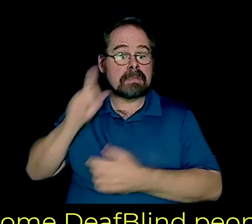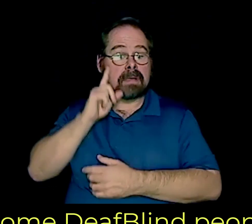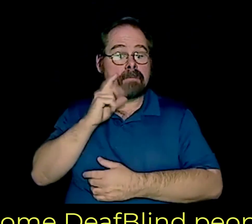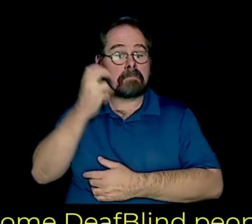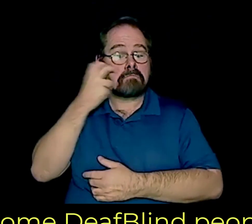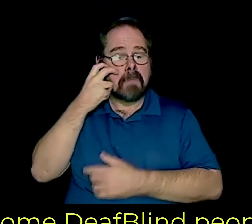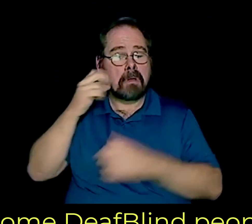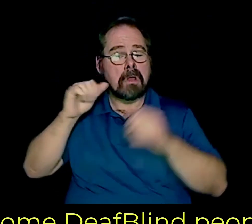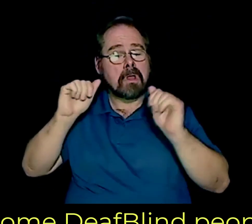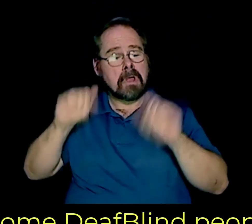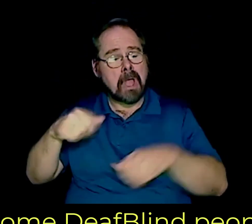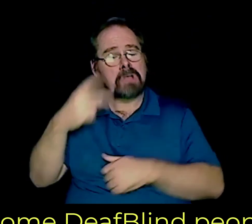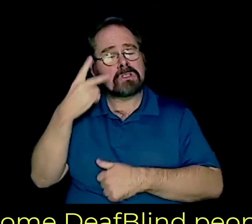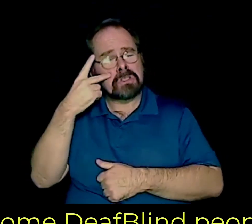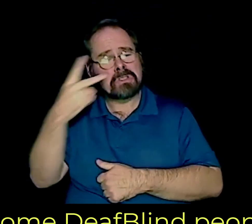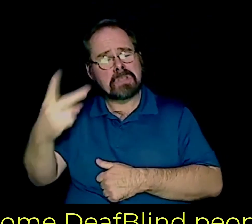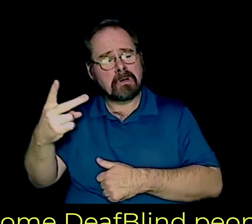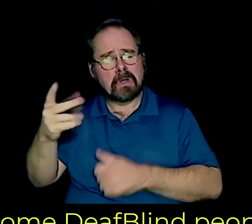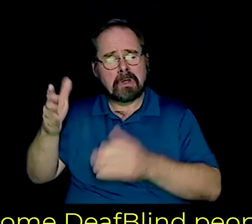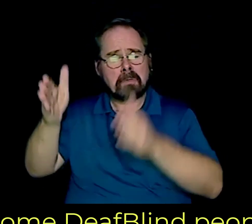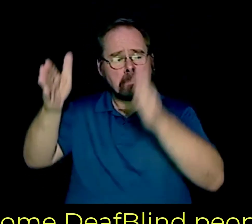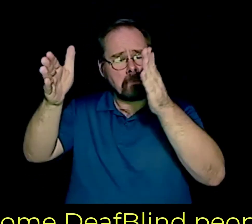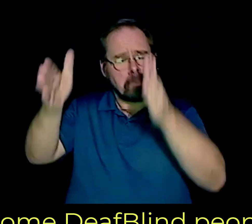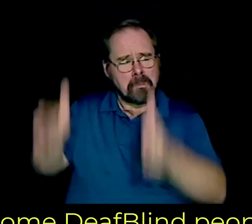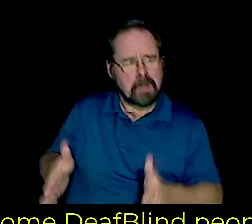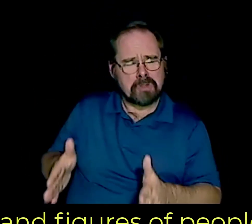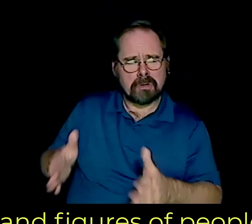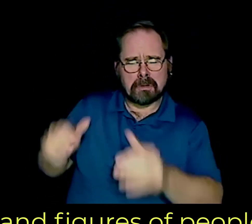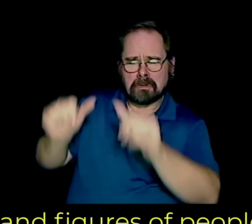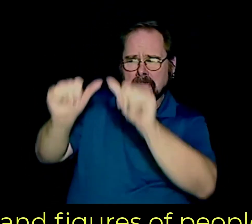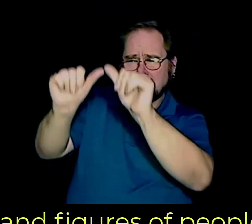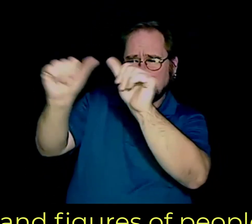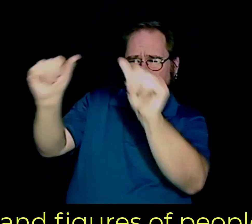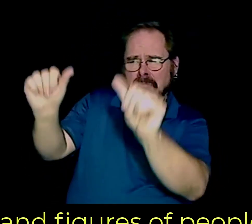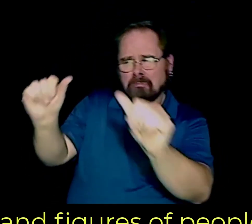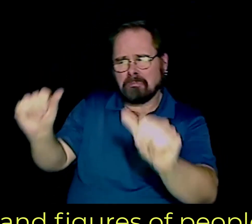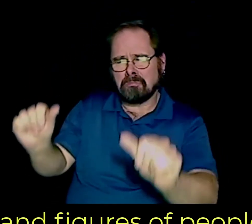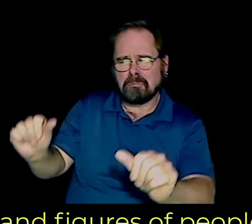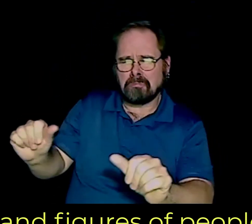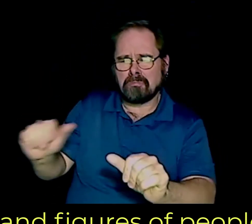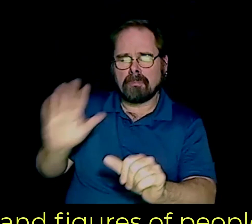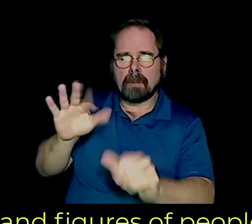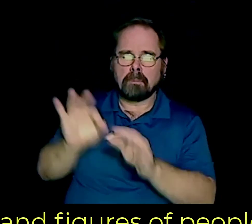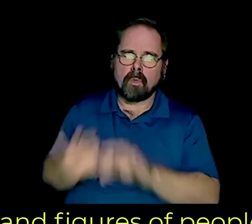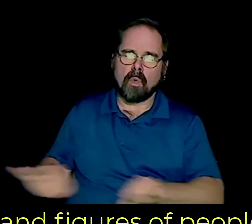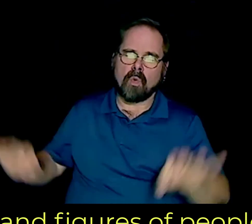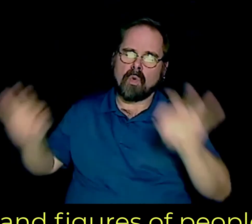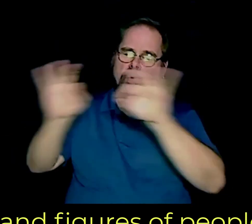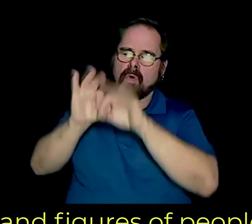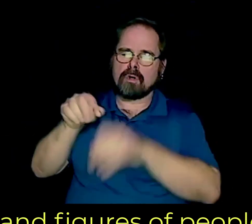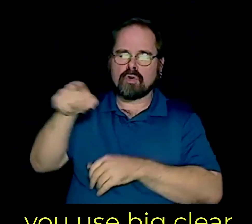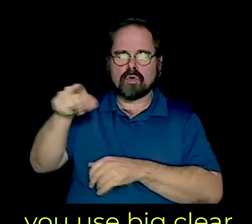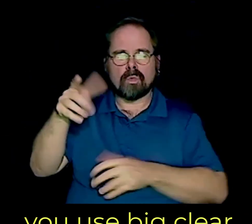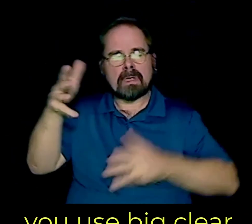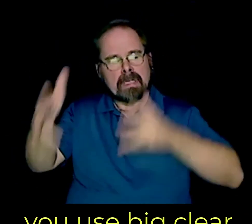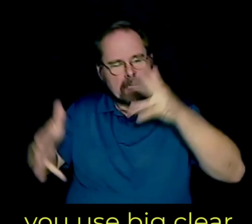Some deafblind people can see shapes and figures of people, so make sure that you